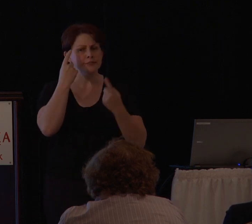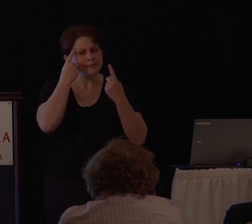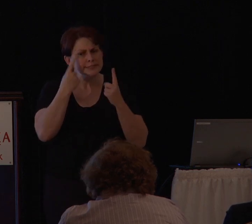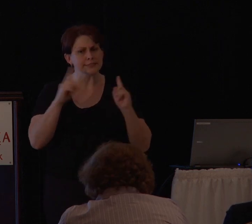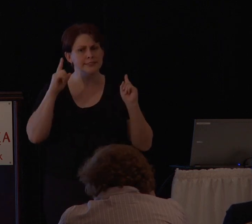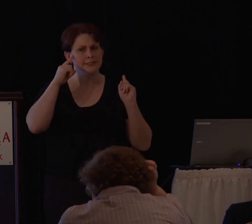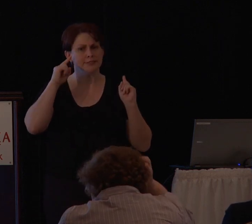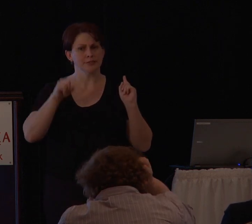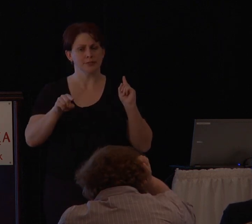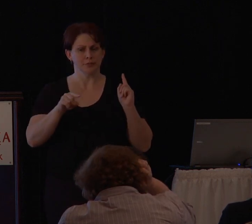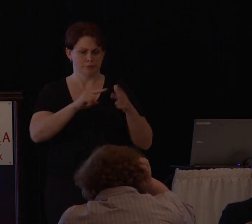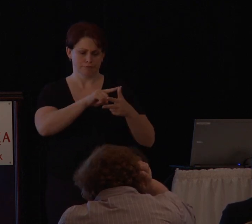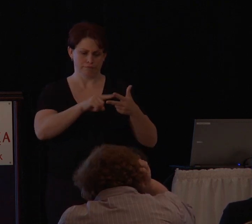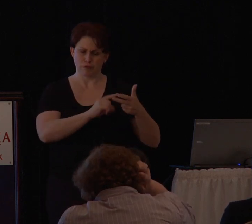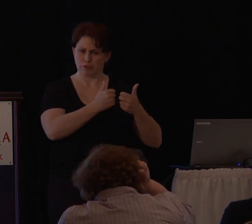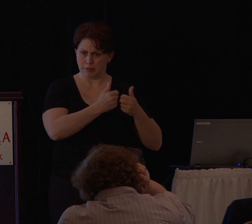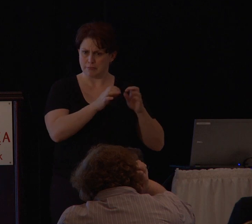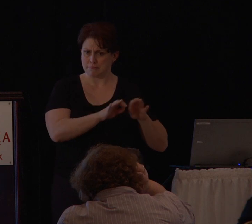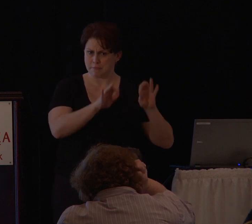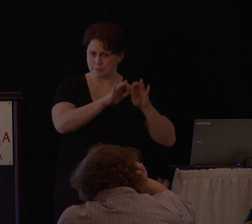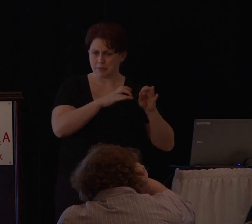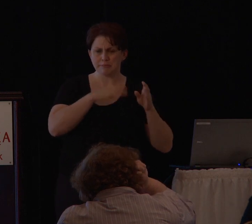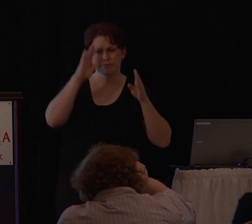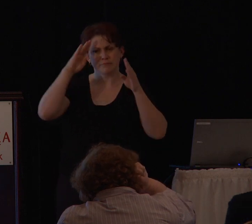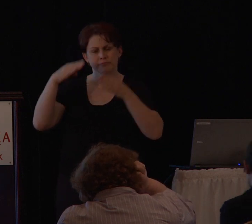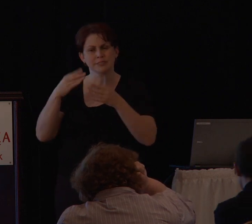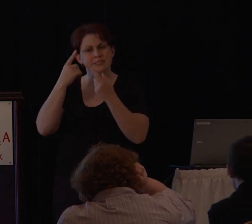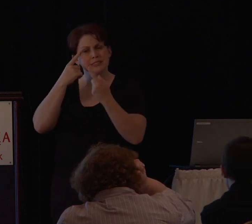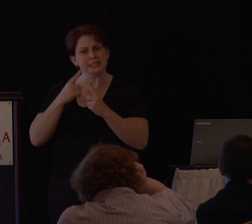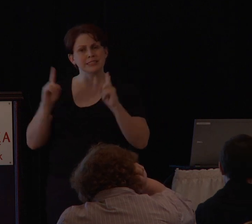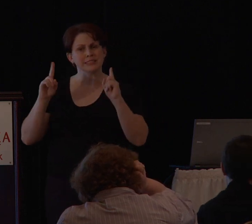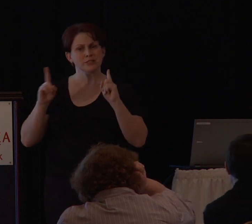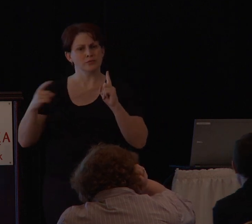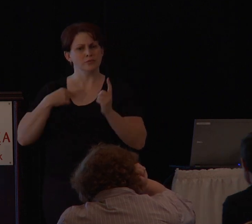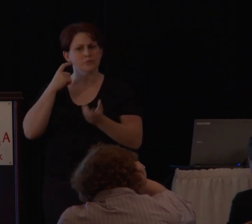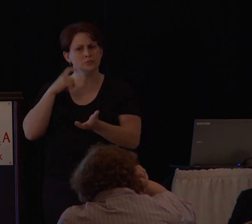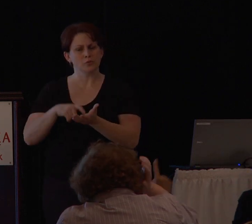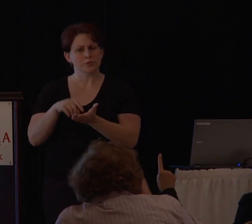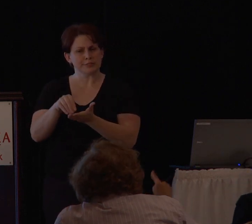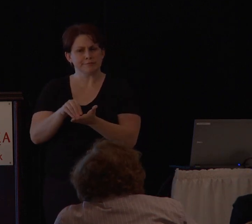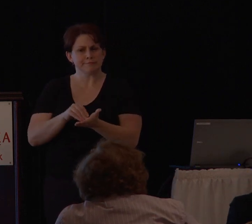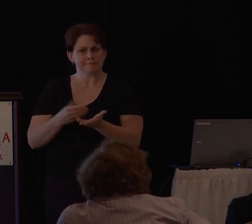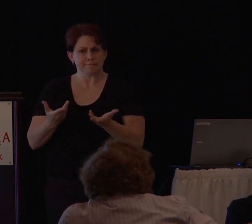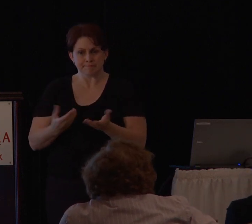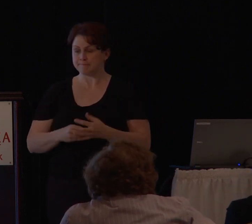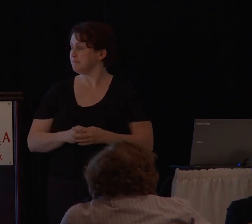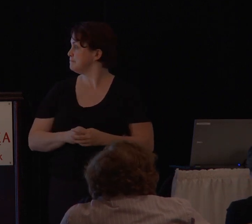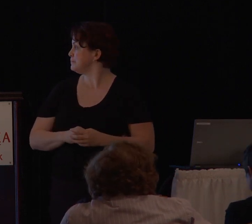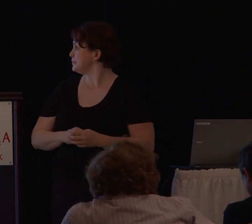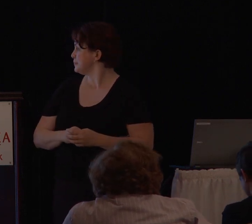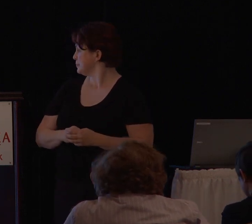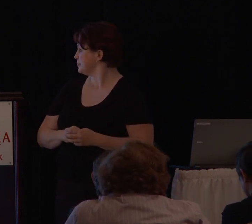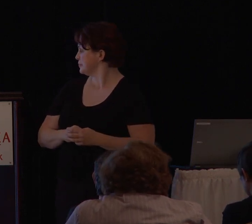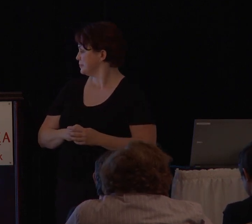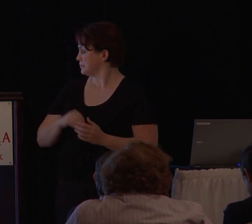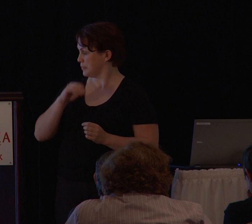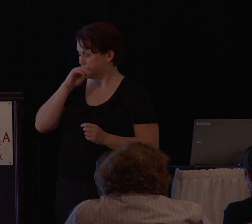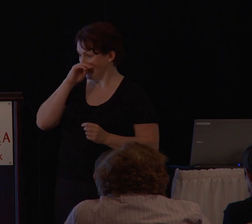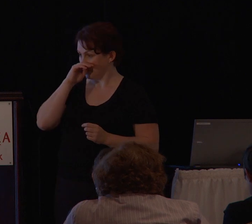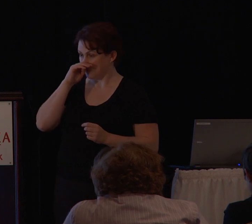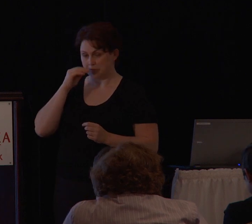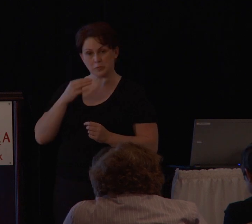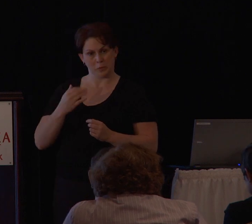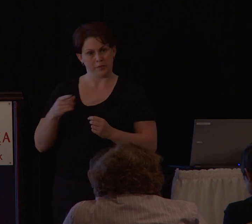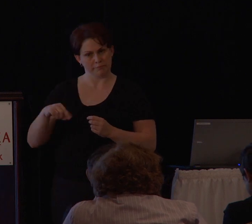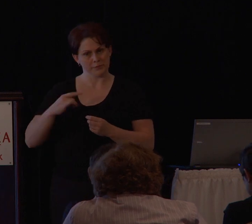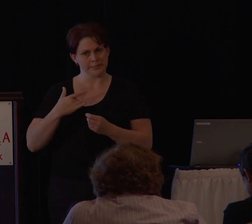in helping these kids to have a better time in their class and in helping them to feel included